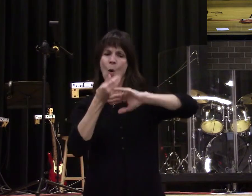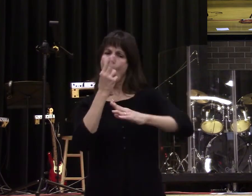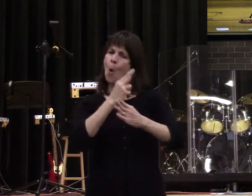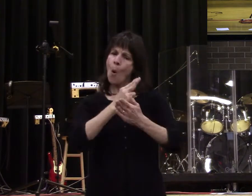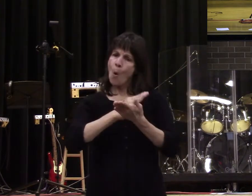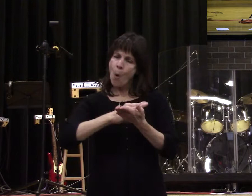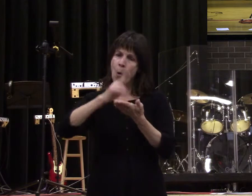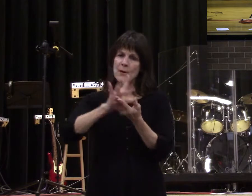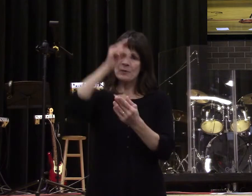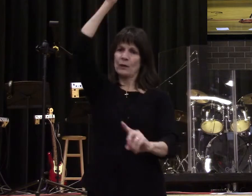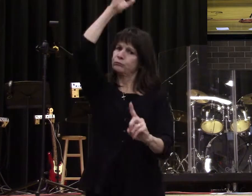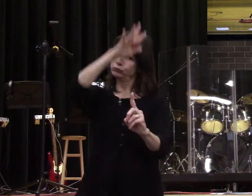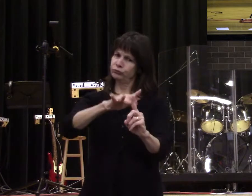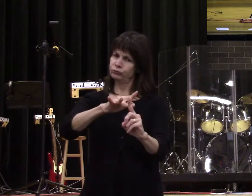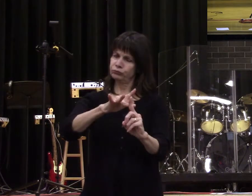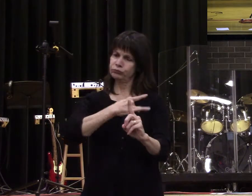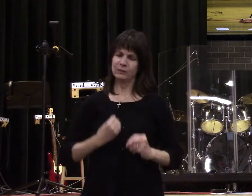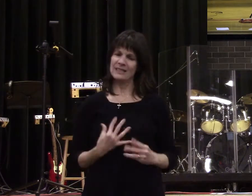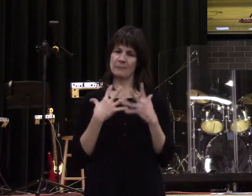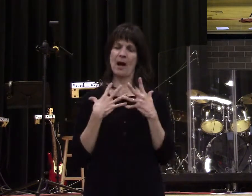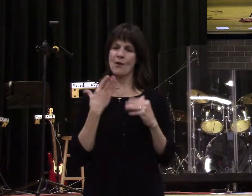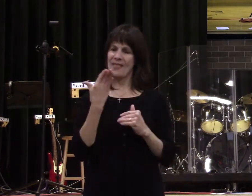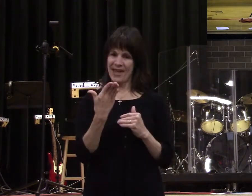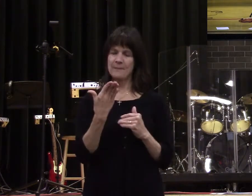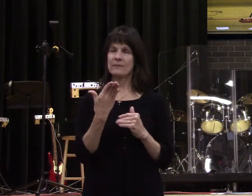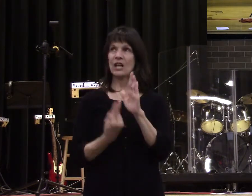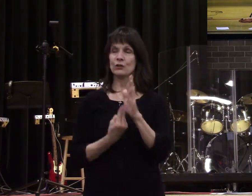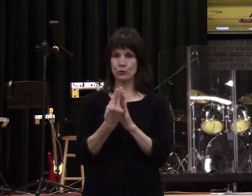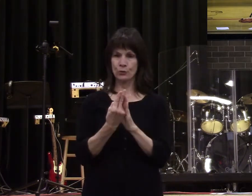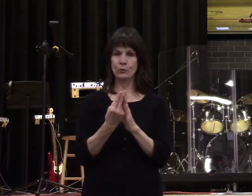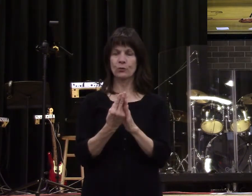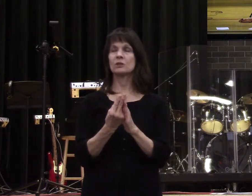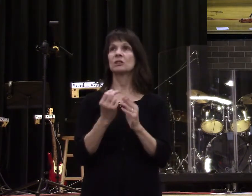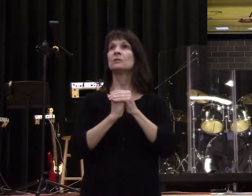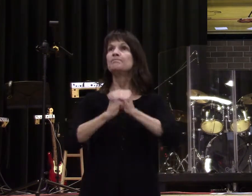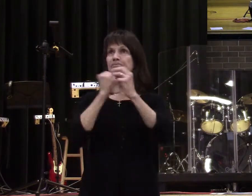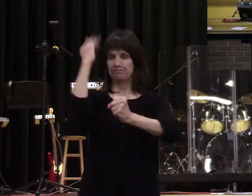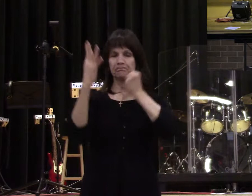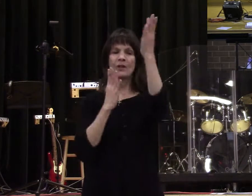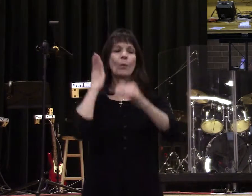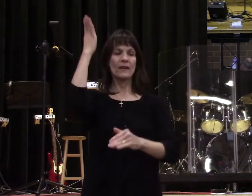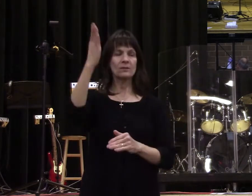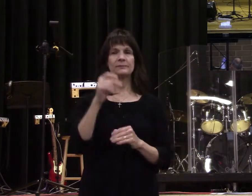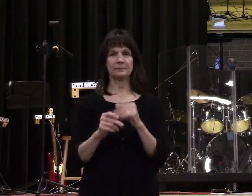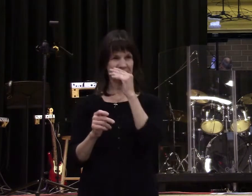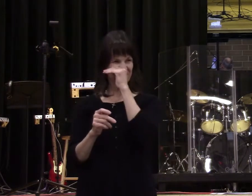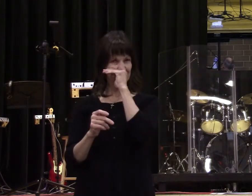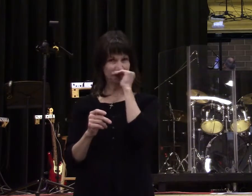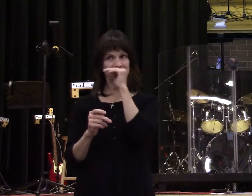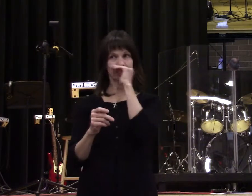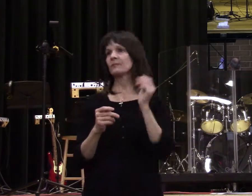Father seeks to be his worshipers. Now, who is this woman? Who is Jesus talking